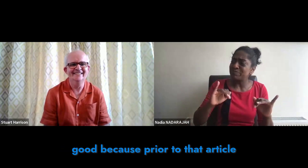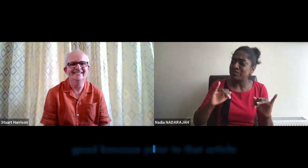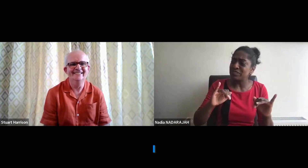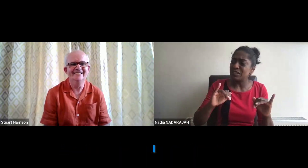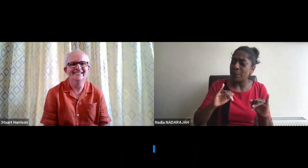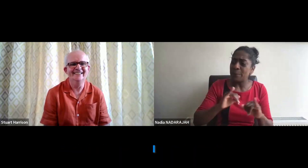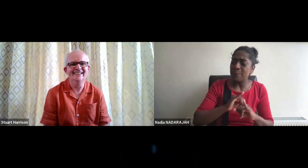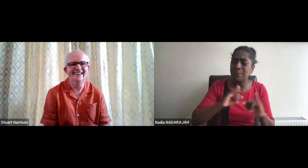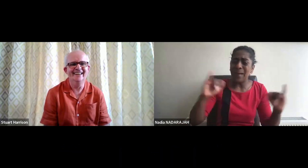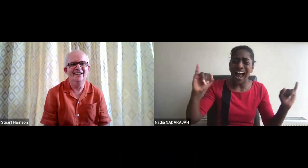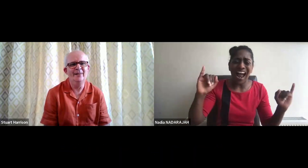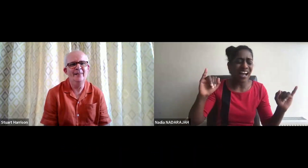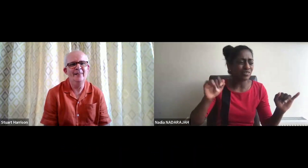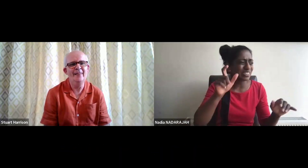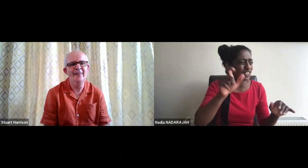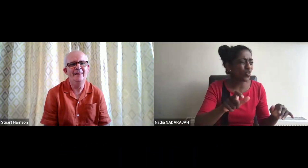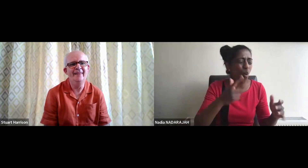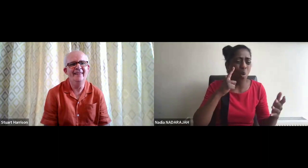article,